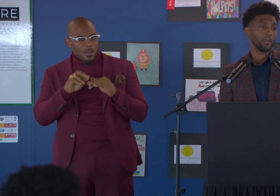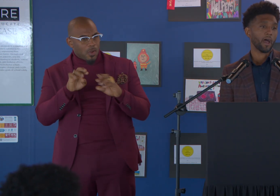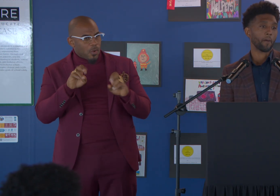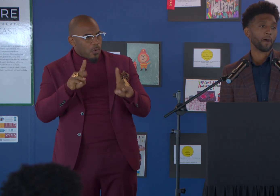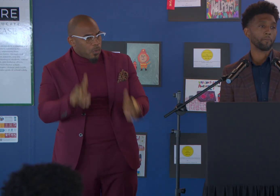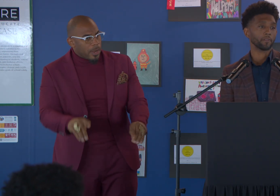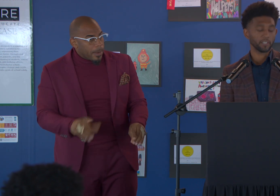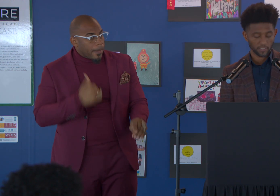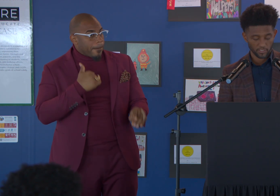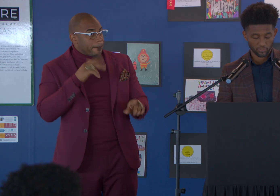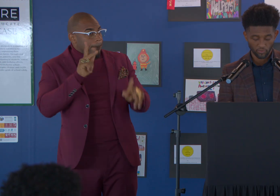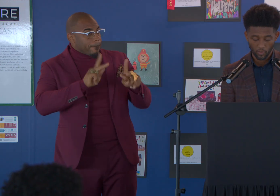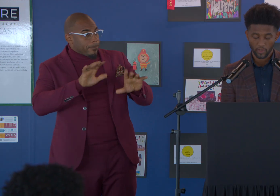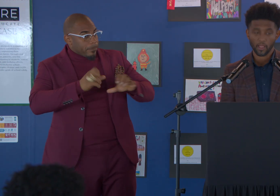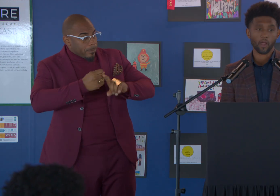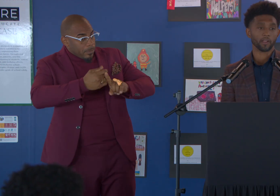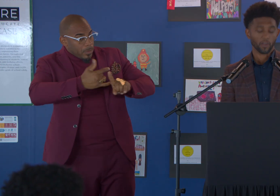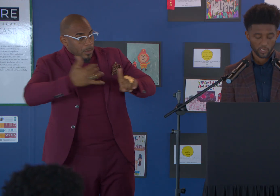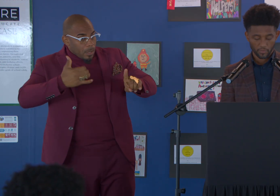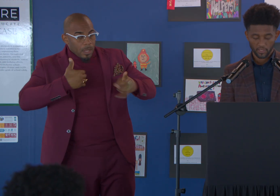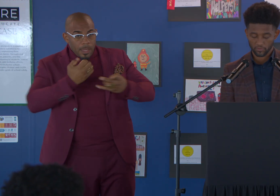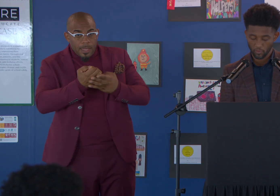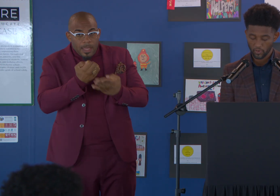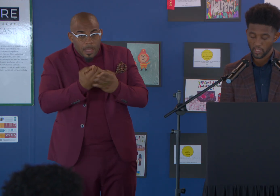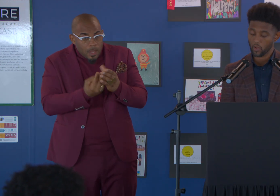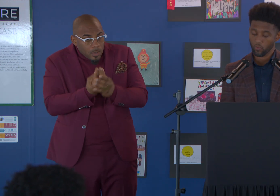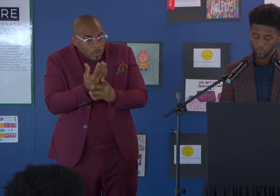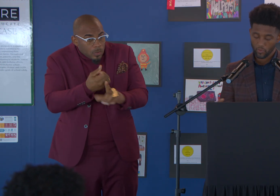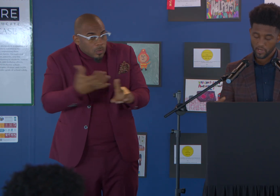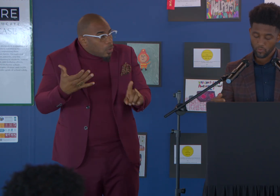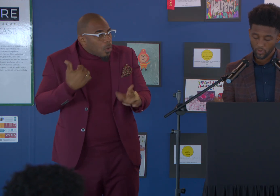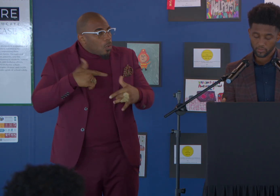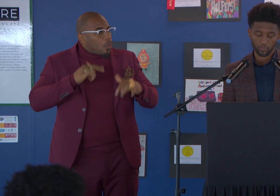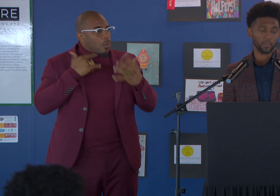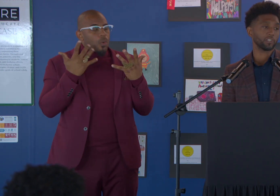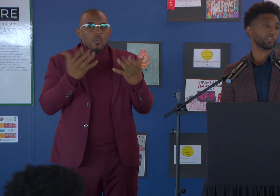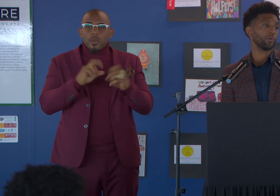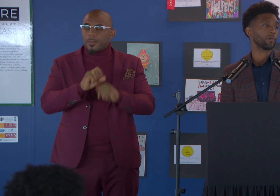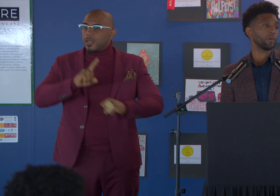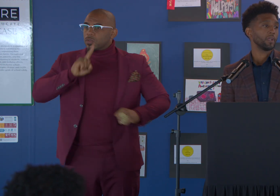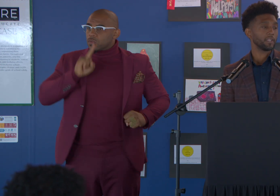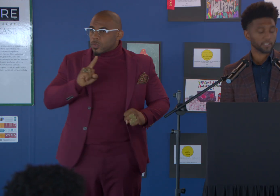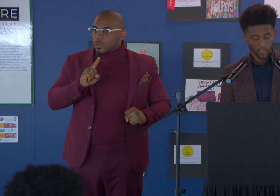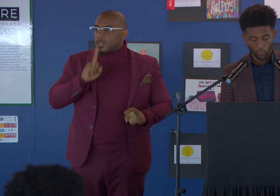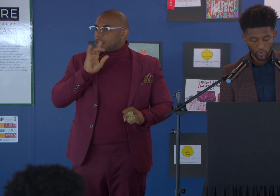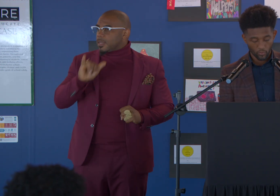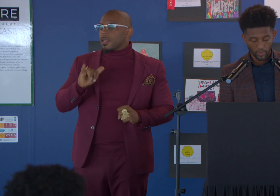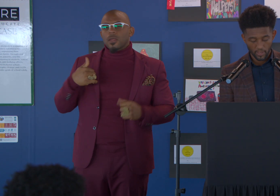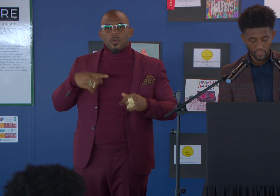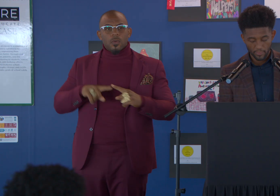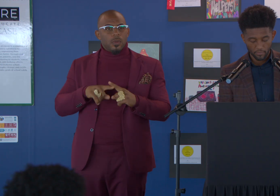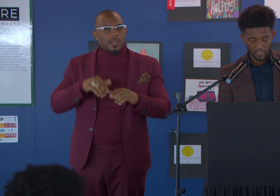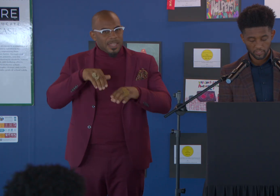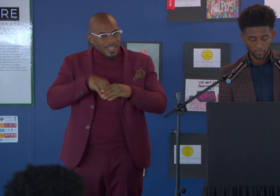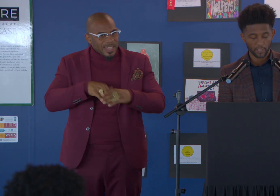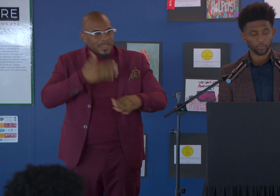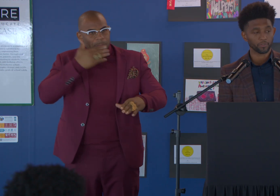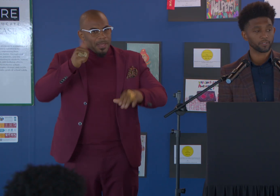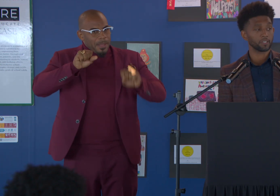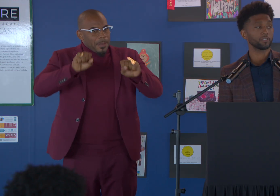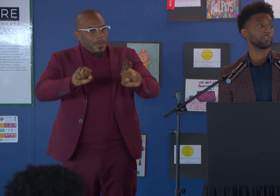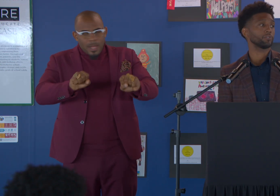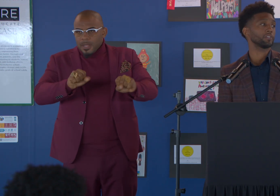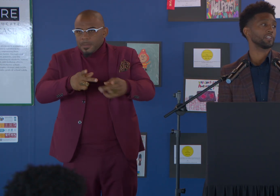record. Our population is growing. Our economy is growing. And what we want to make sure is that when we're in the best